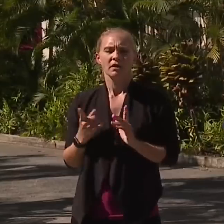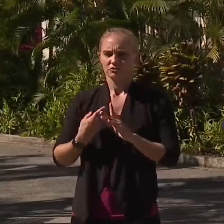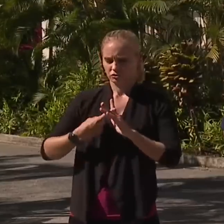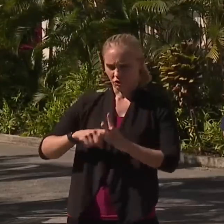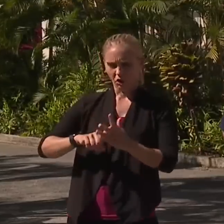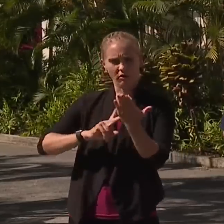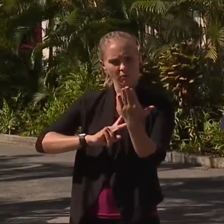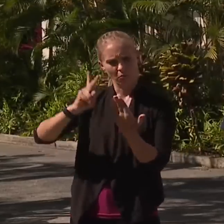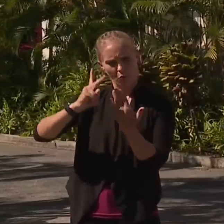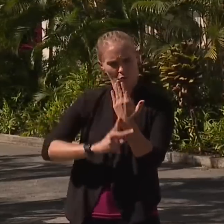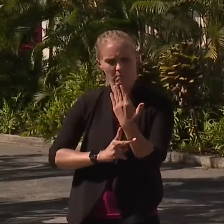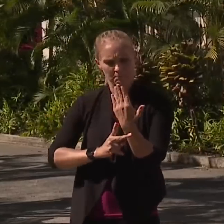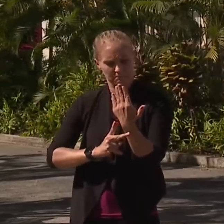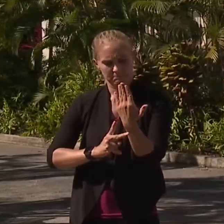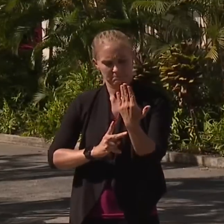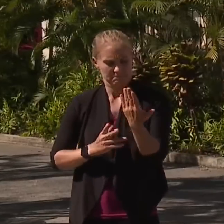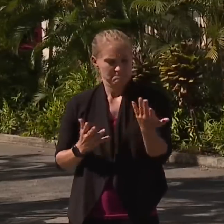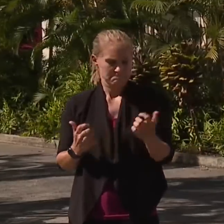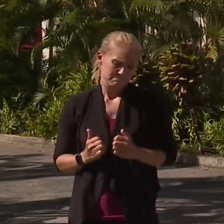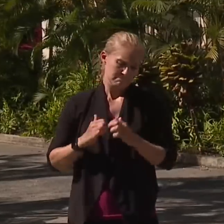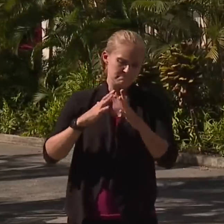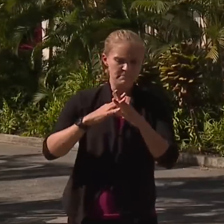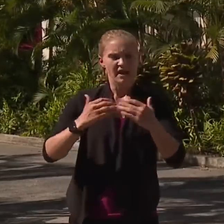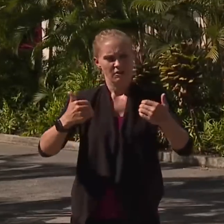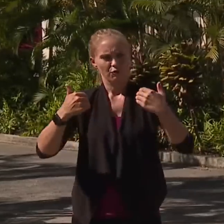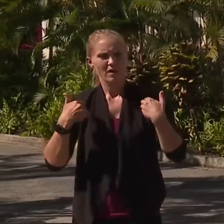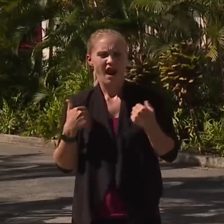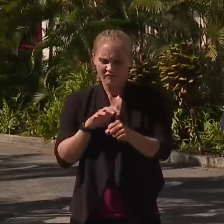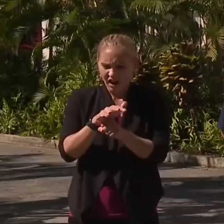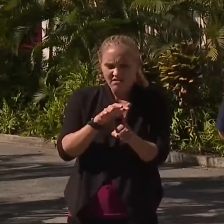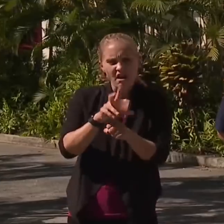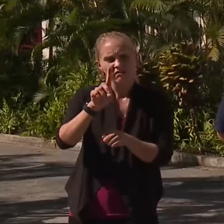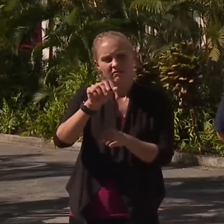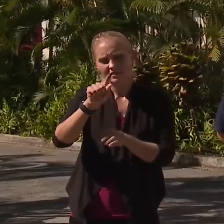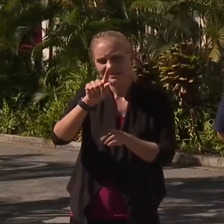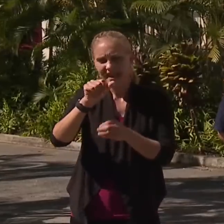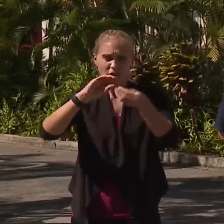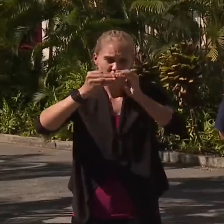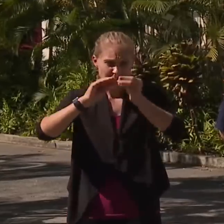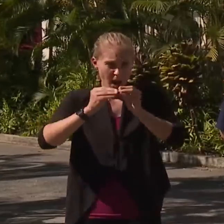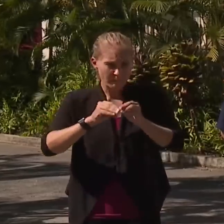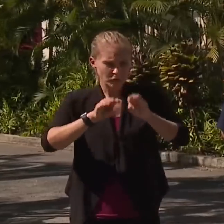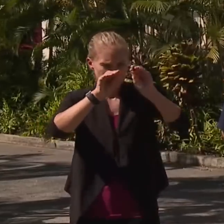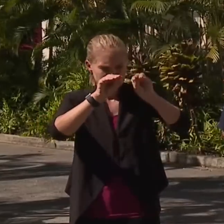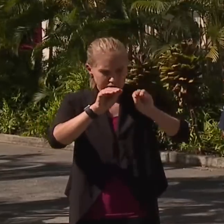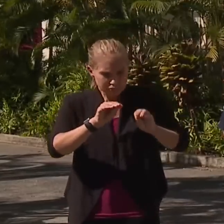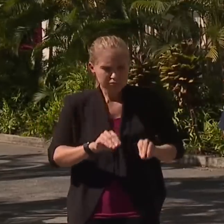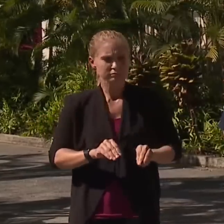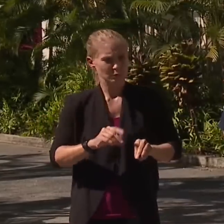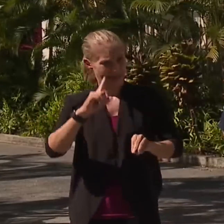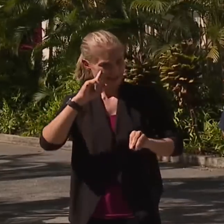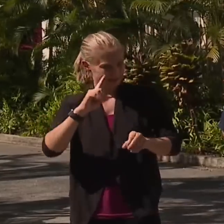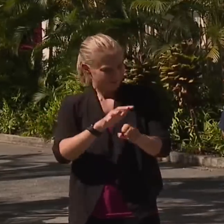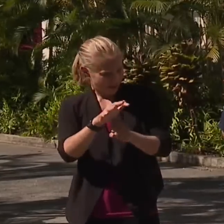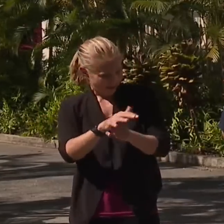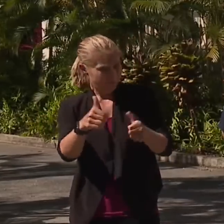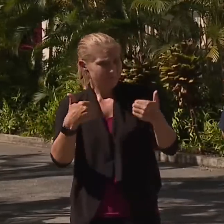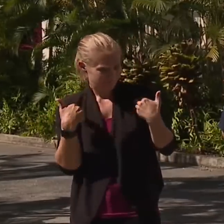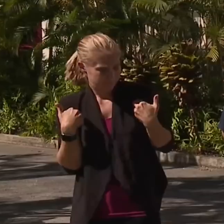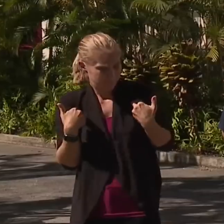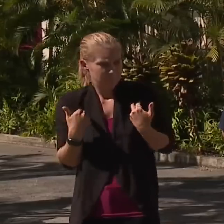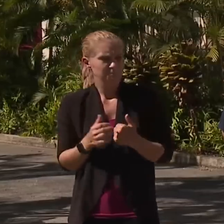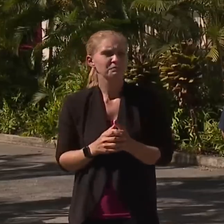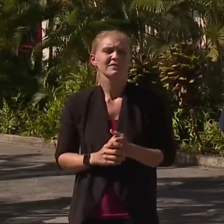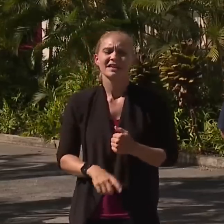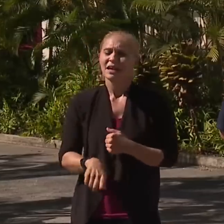a program, as long as we have the robust data input system in place, which I think is there, it